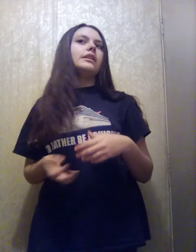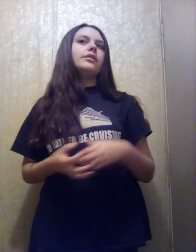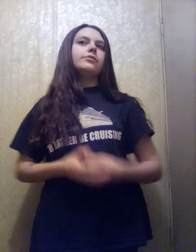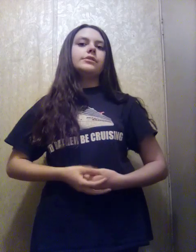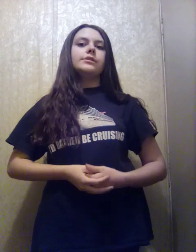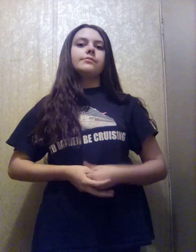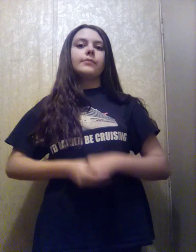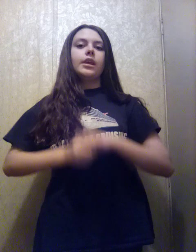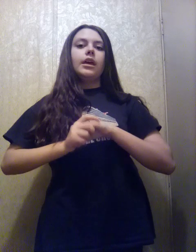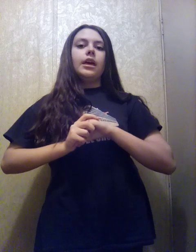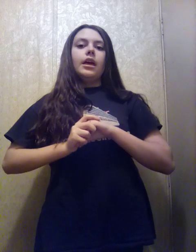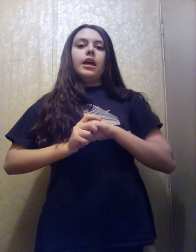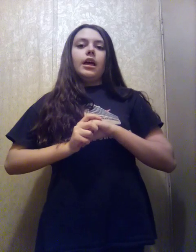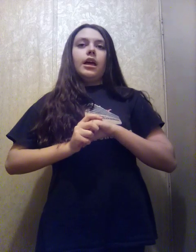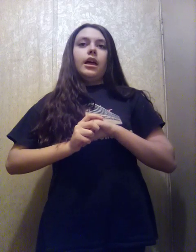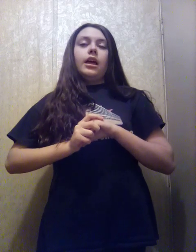say those.